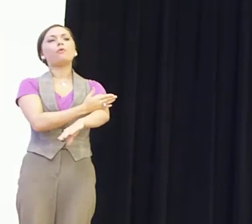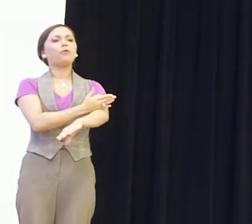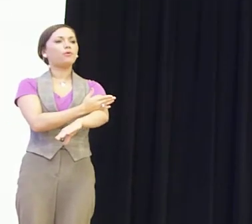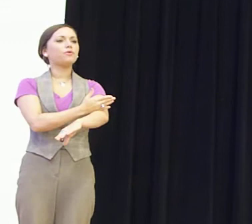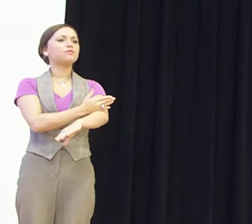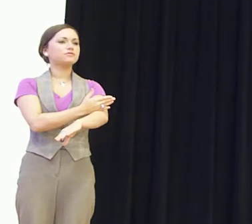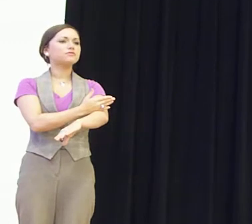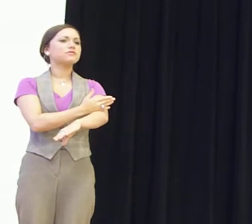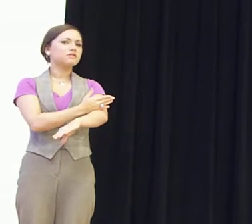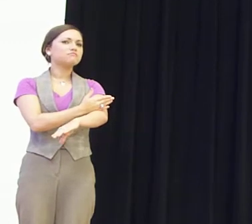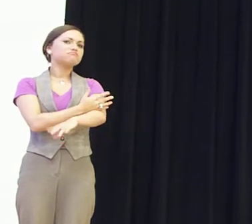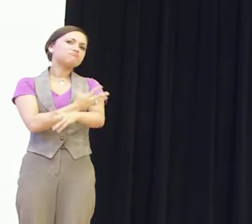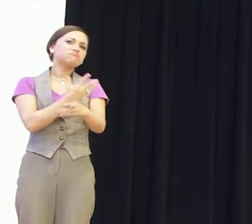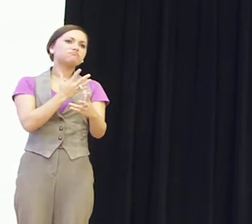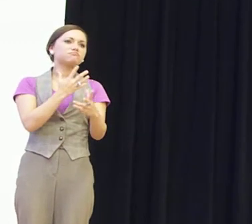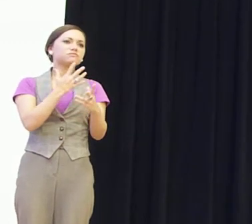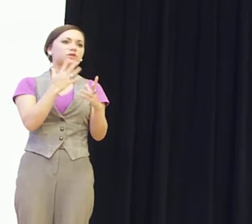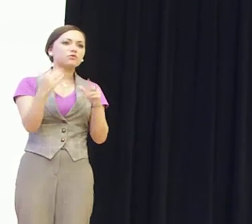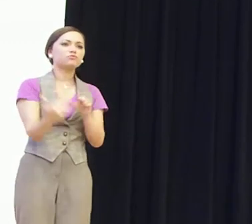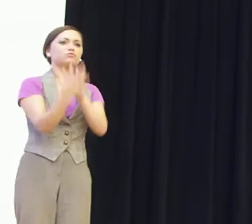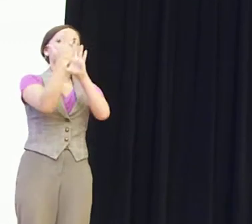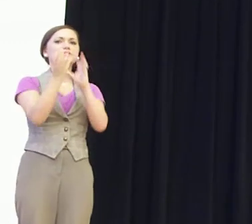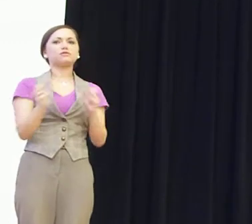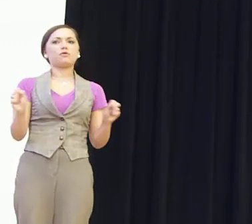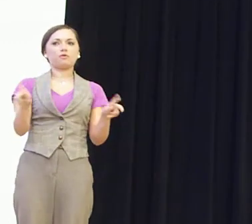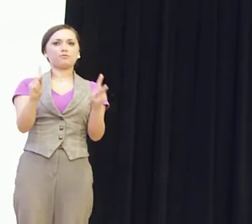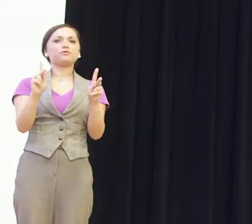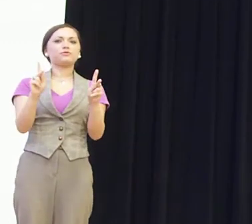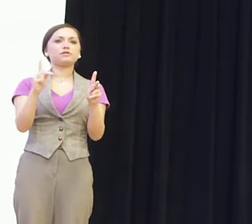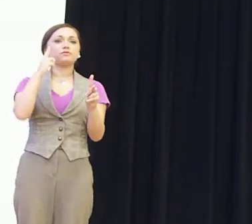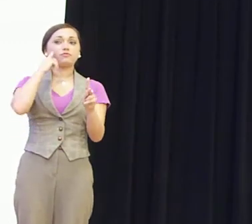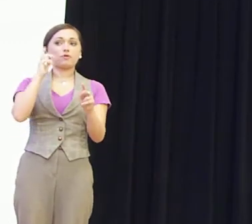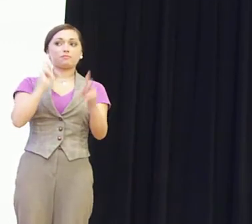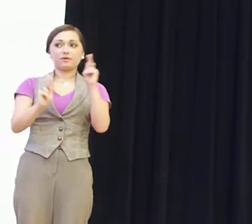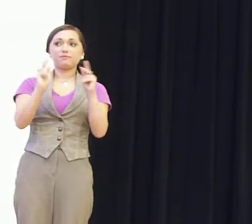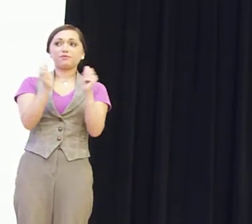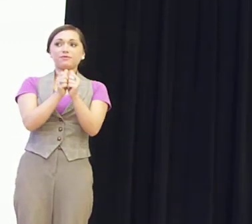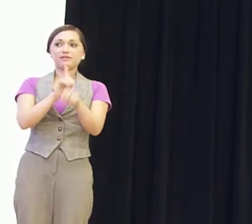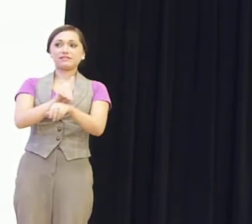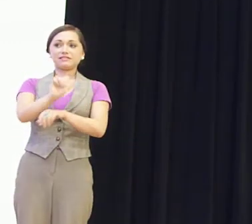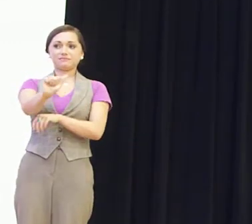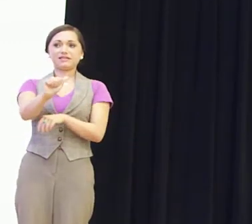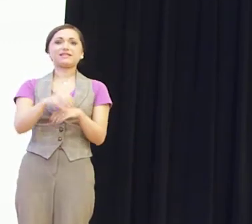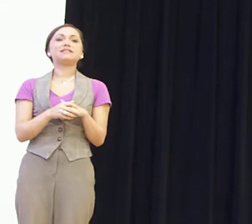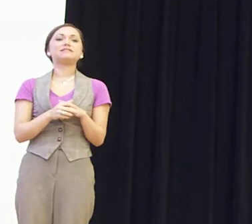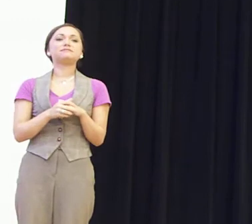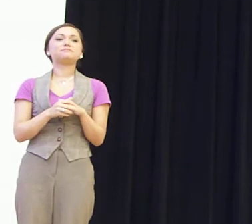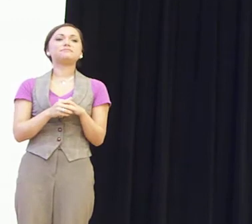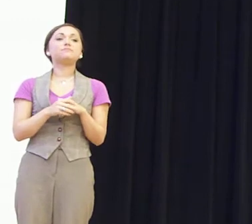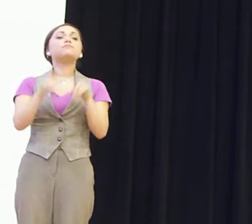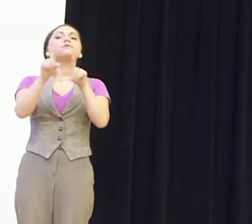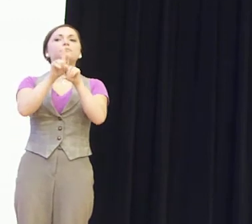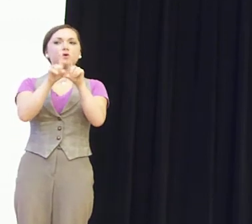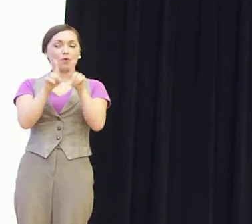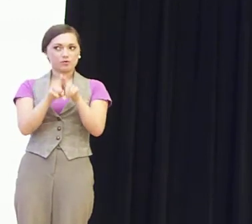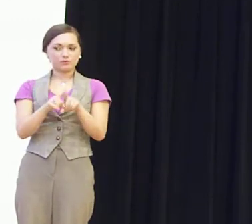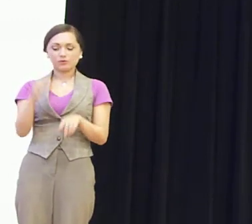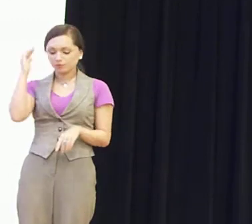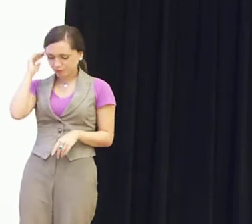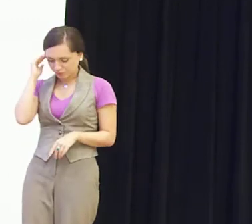in addressing the opportunities for people with disabilities, but also to acknowledge